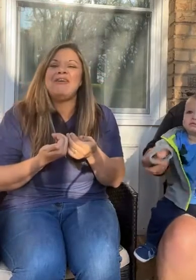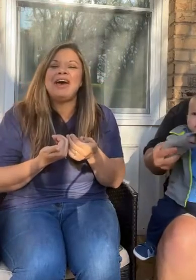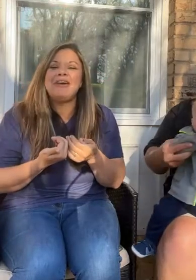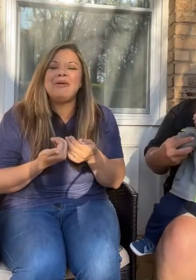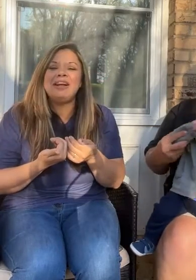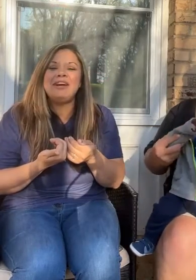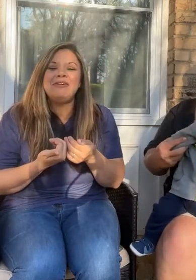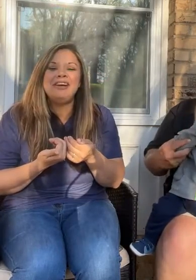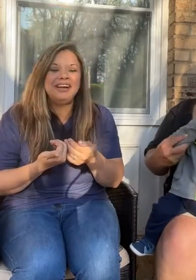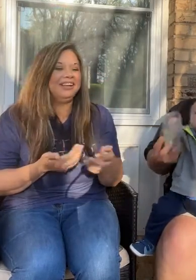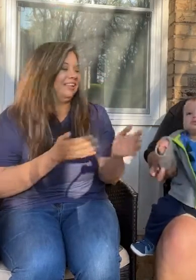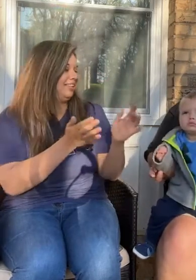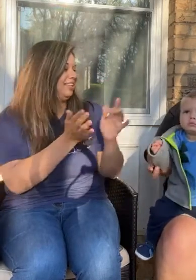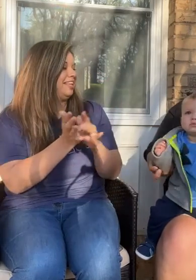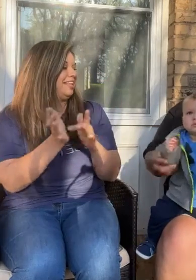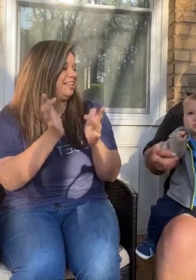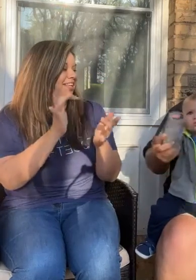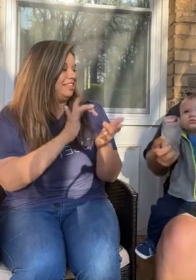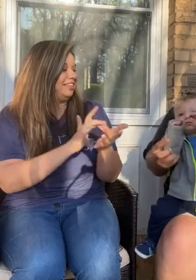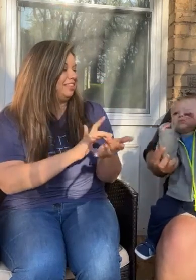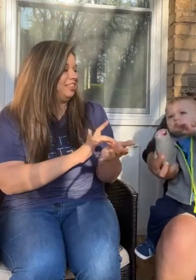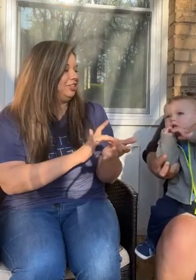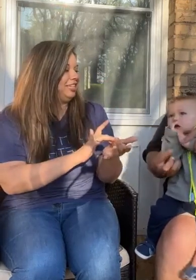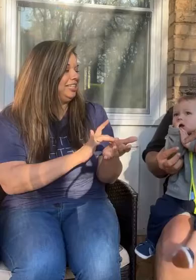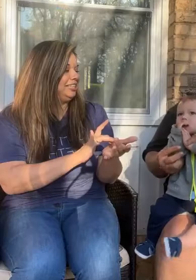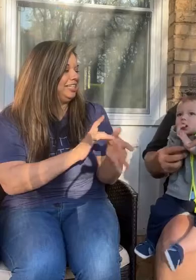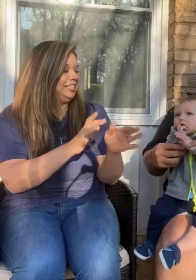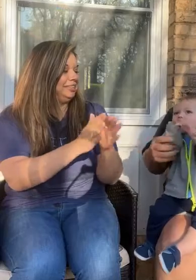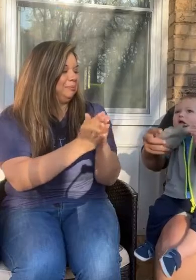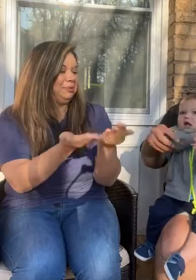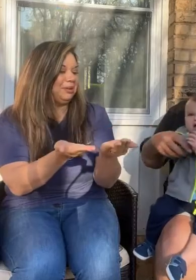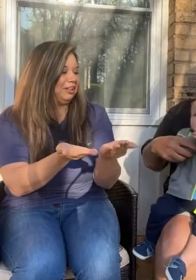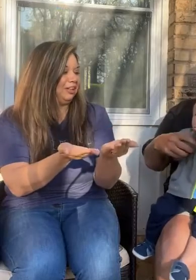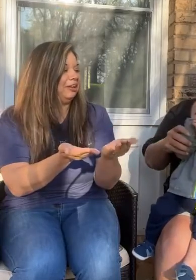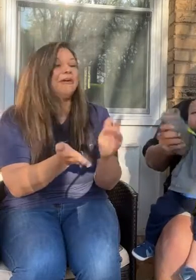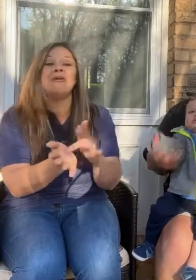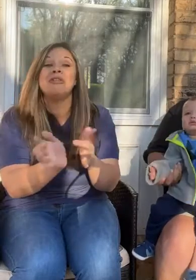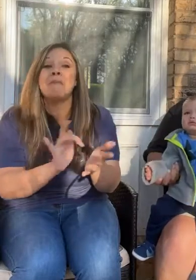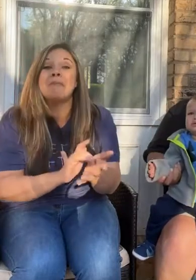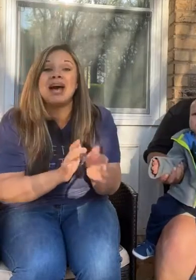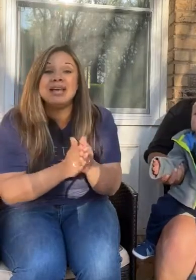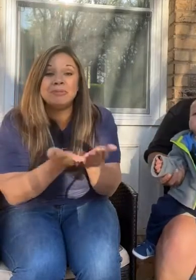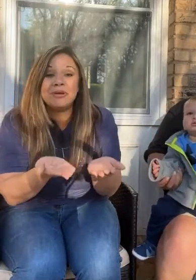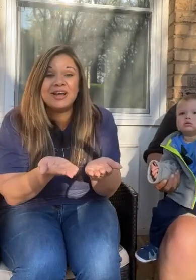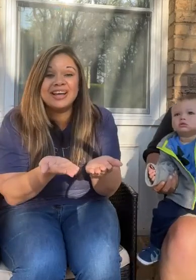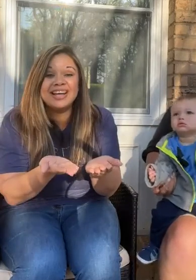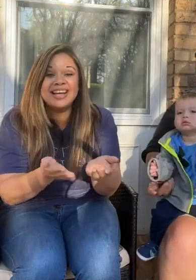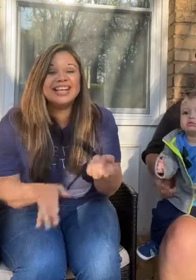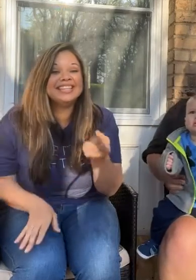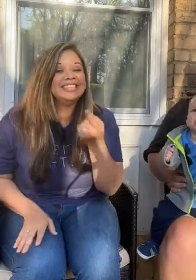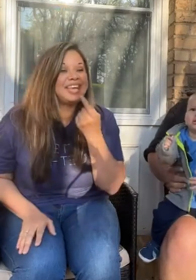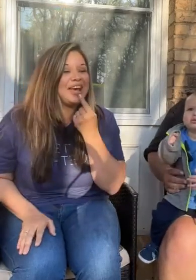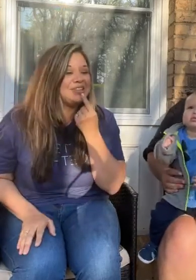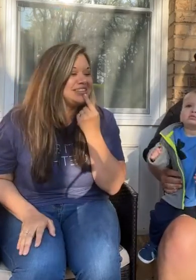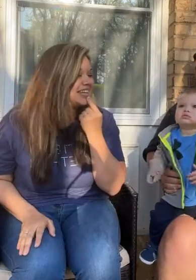How do I know? The Jesus book, the Bible, tells